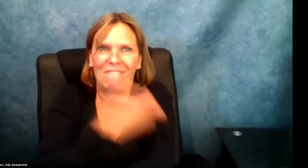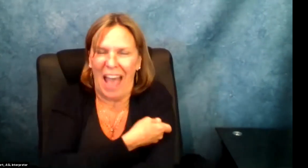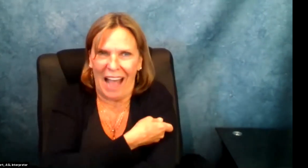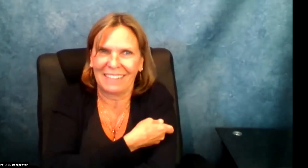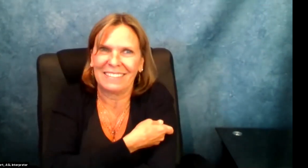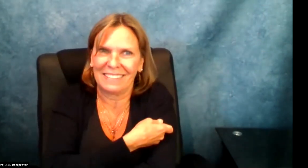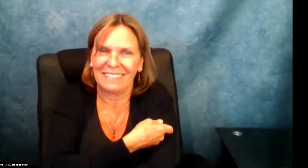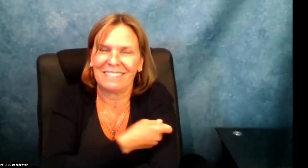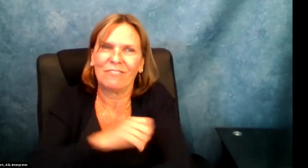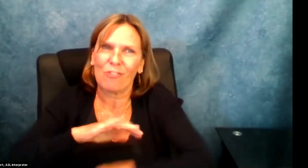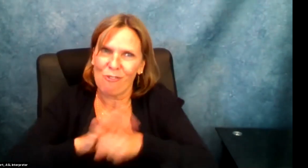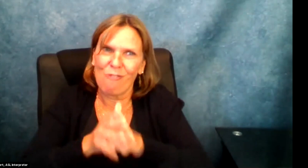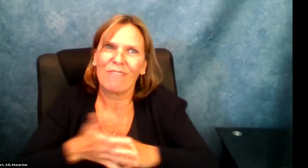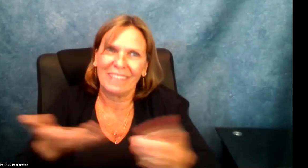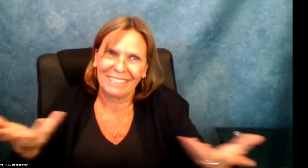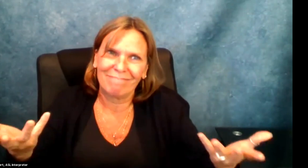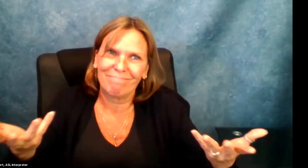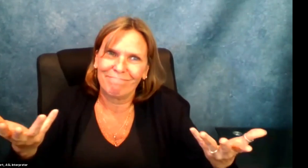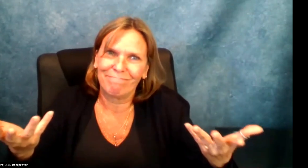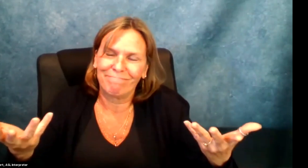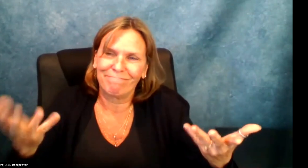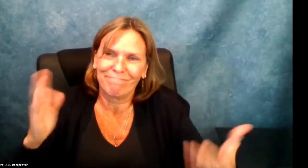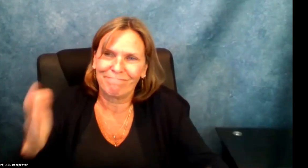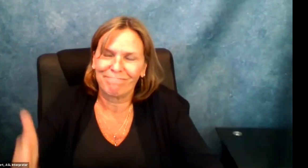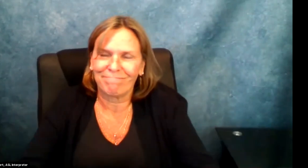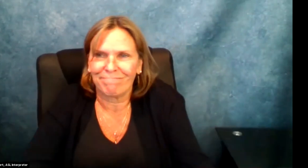get boosters.